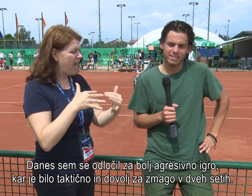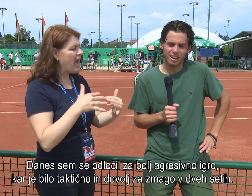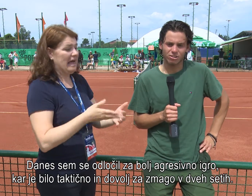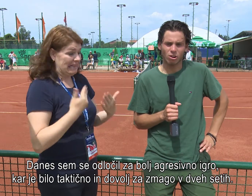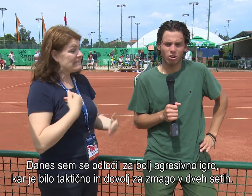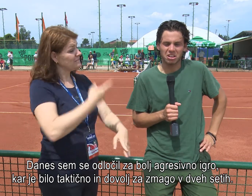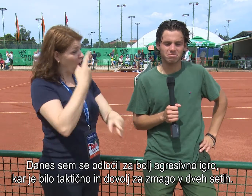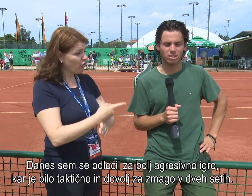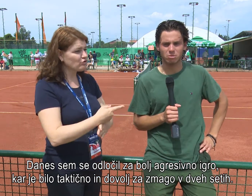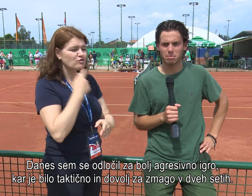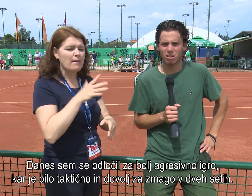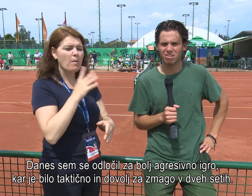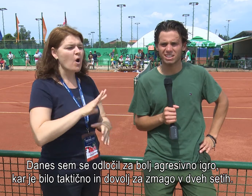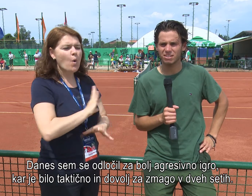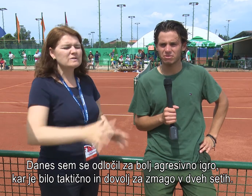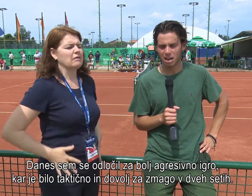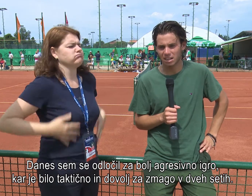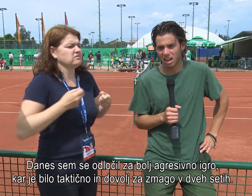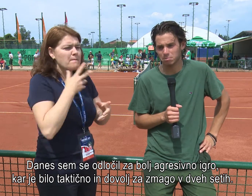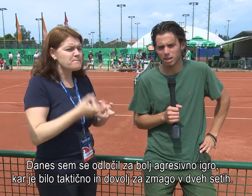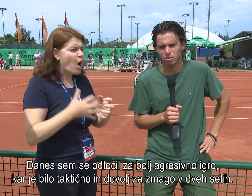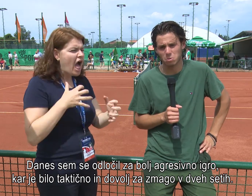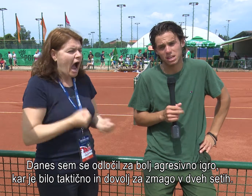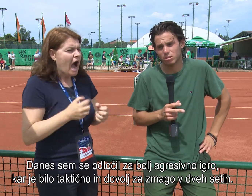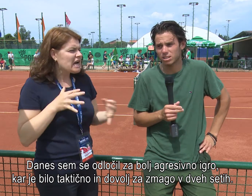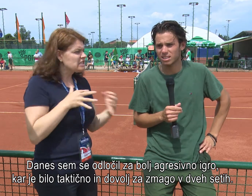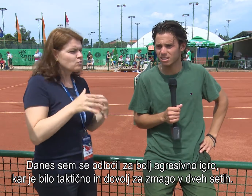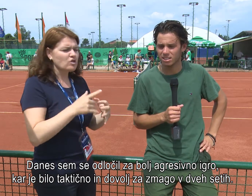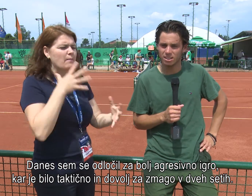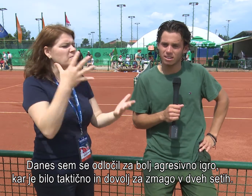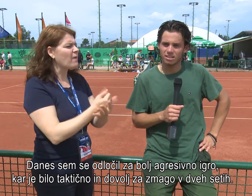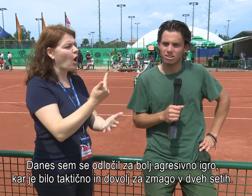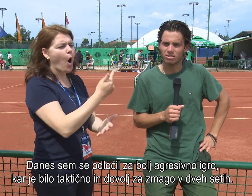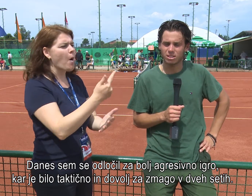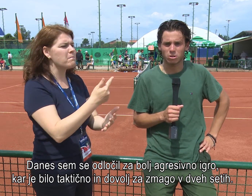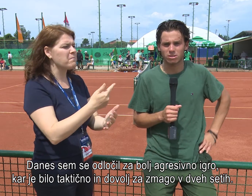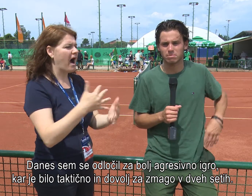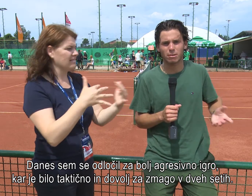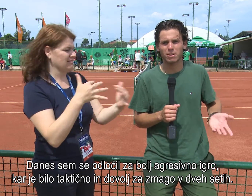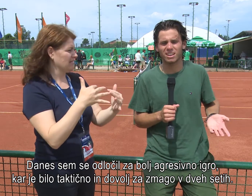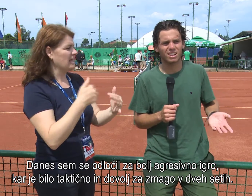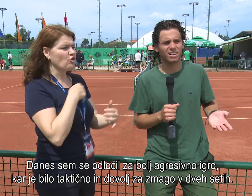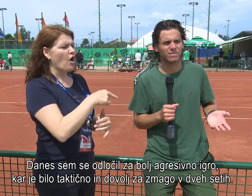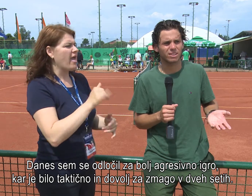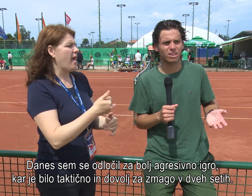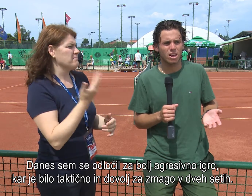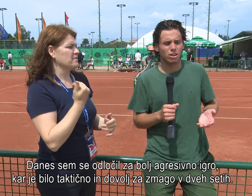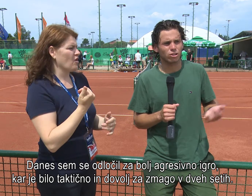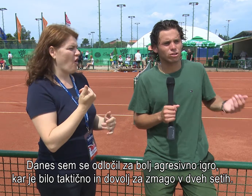decided to go all in just to be more aggressive, and it helped me out to win in 2 sets. So it was probably not to